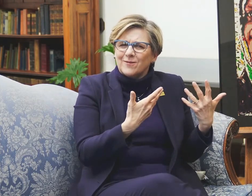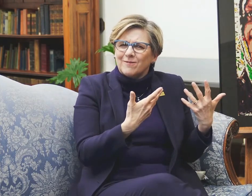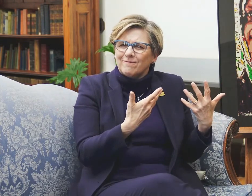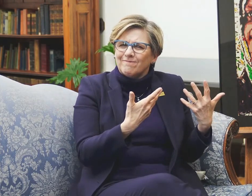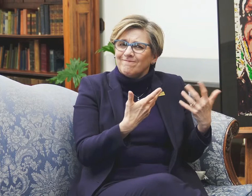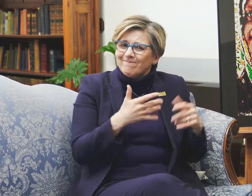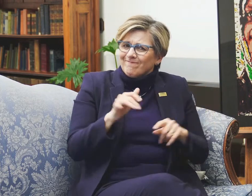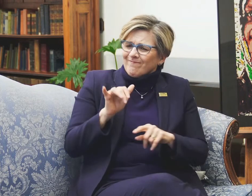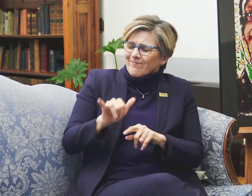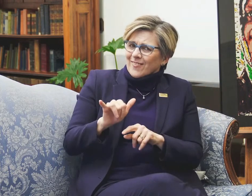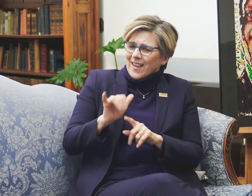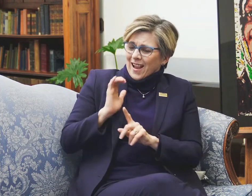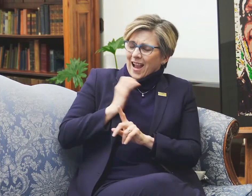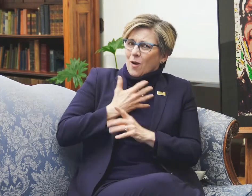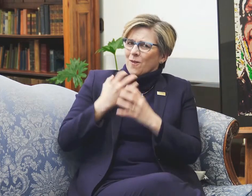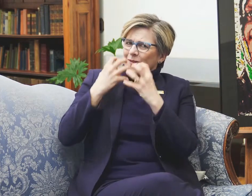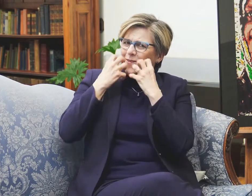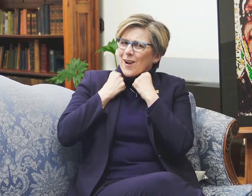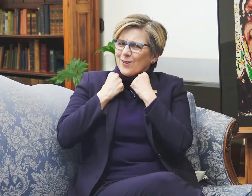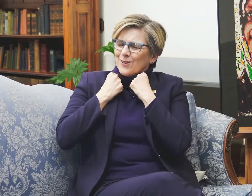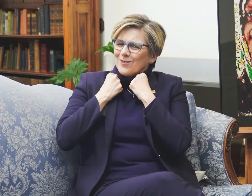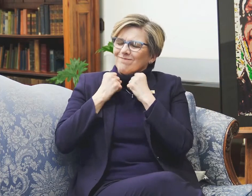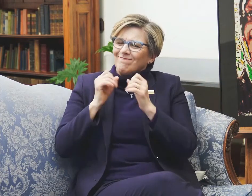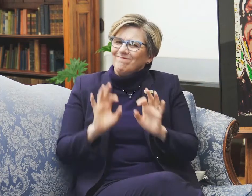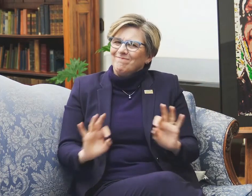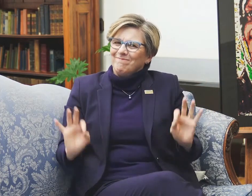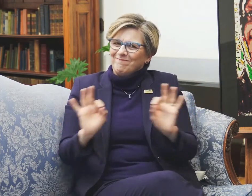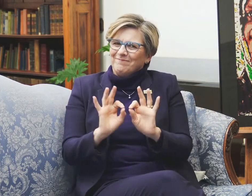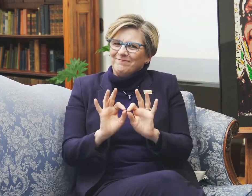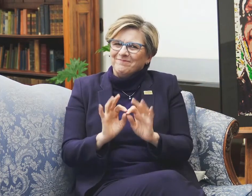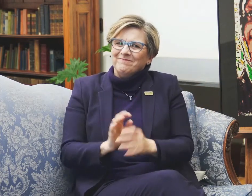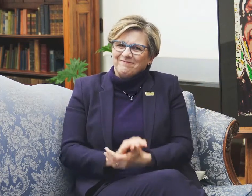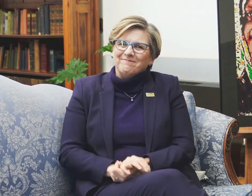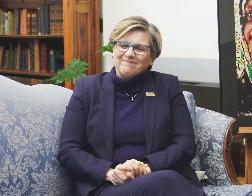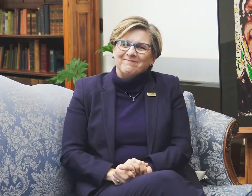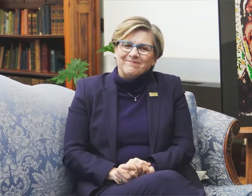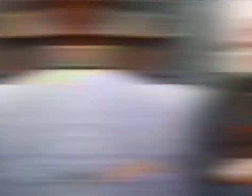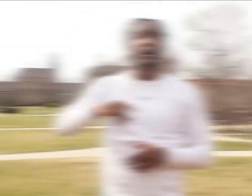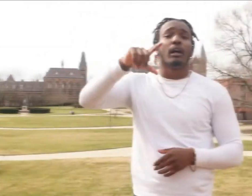others. That is why our values are so essential.